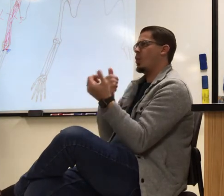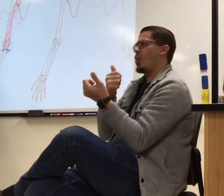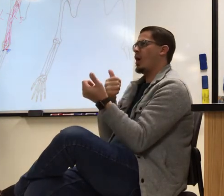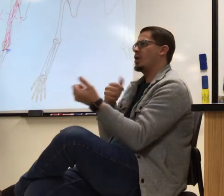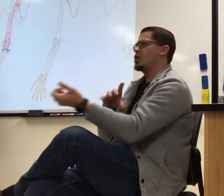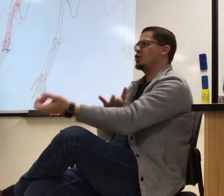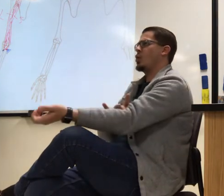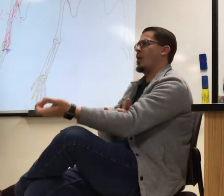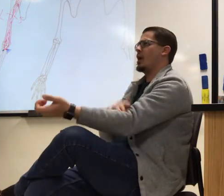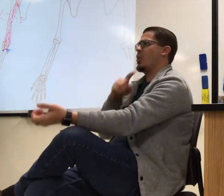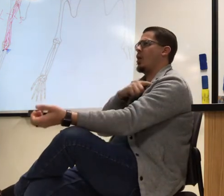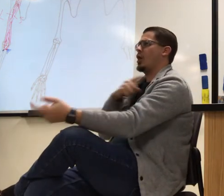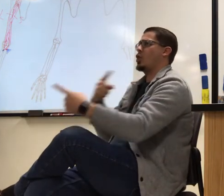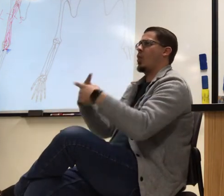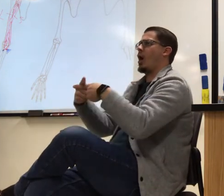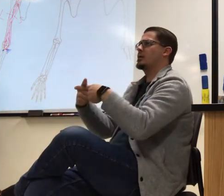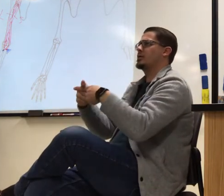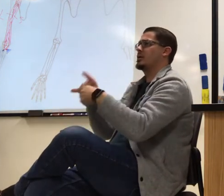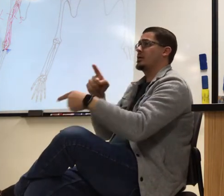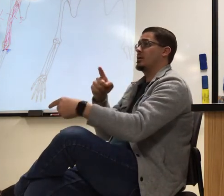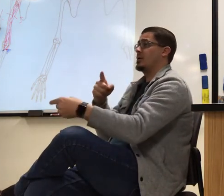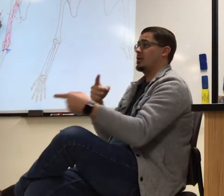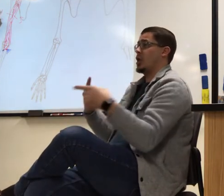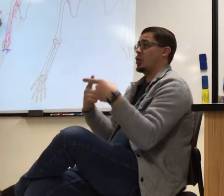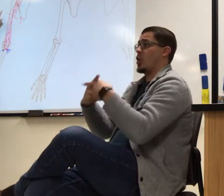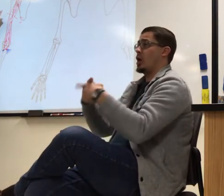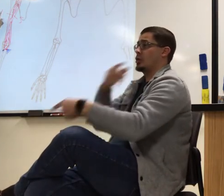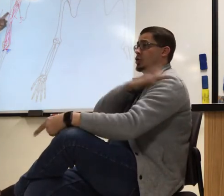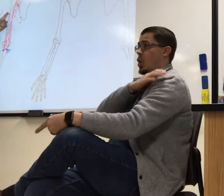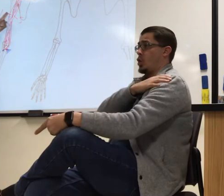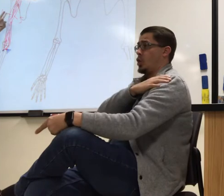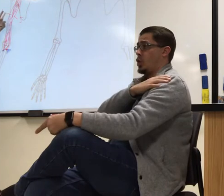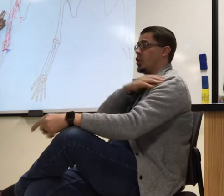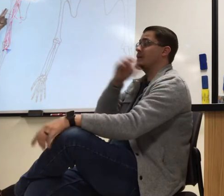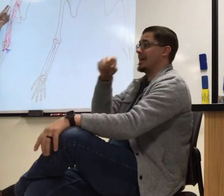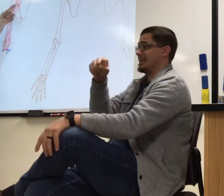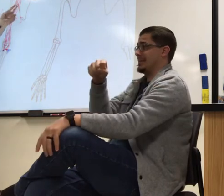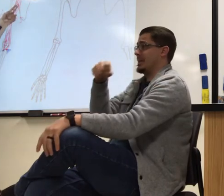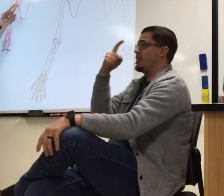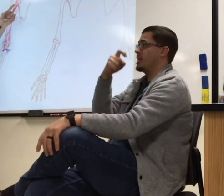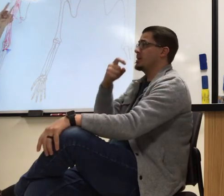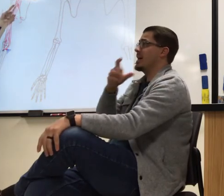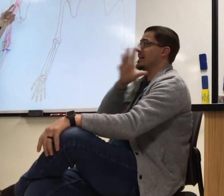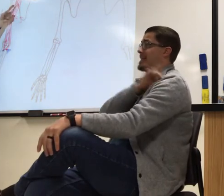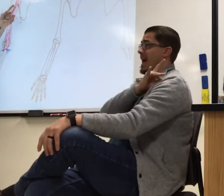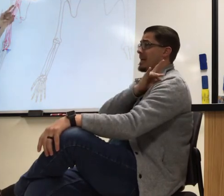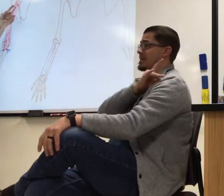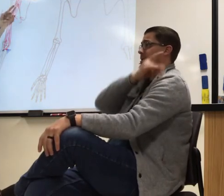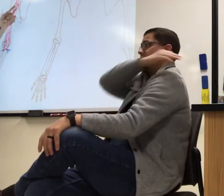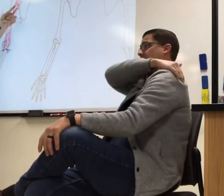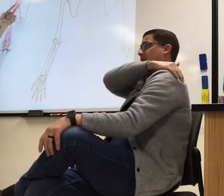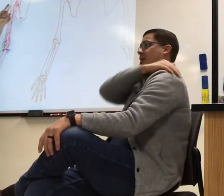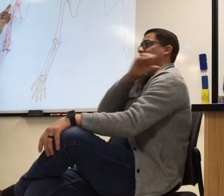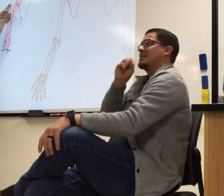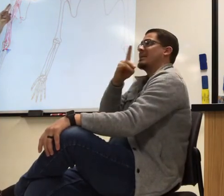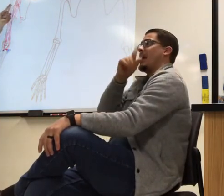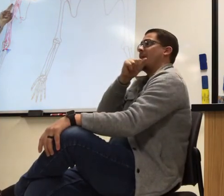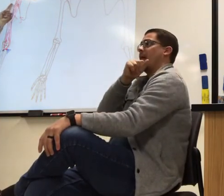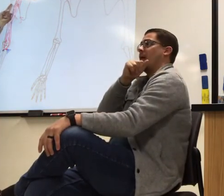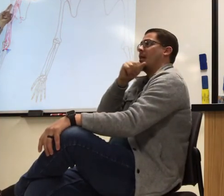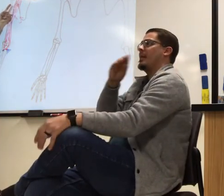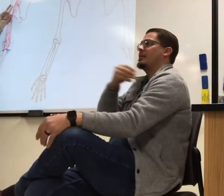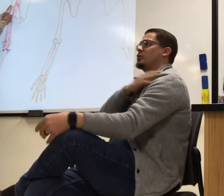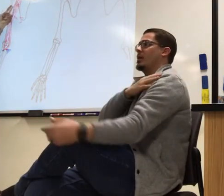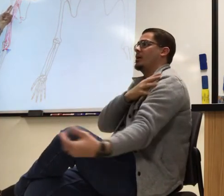cross? Does it cross the shoulder joint? The answer is yes, because it attaches to the scapula. So you can move